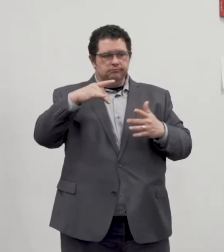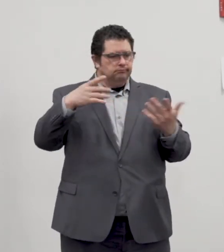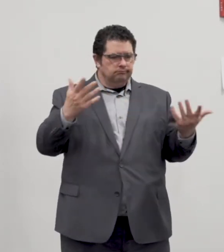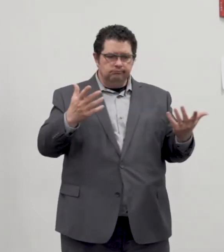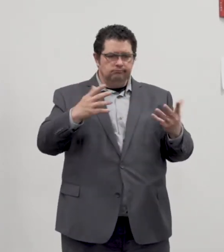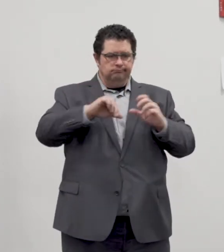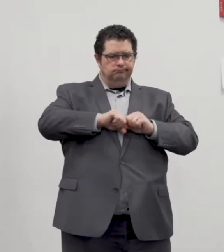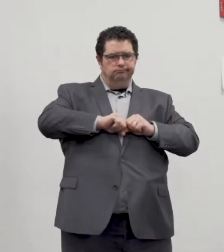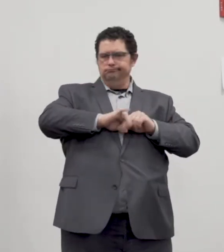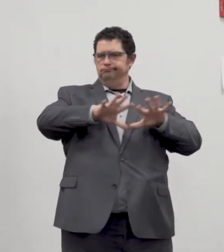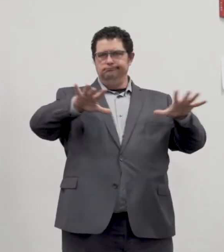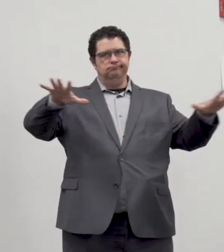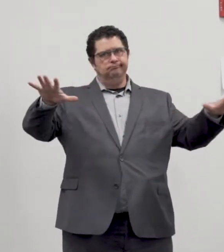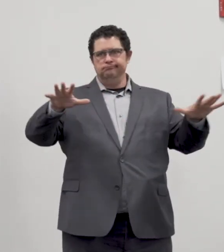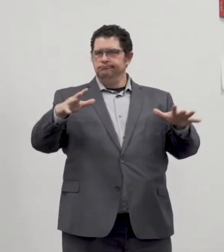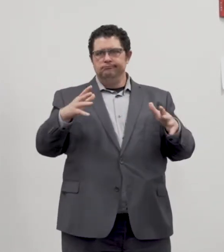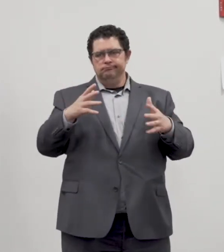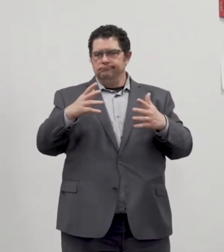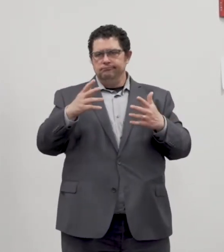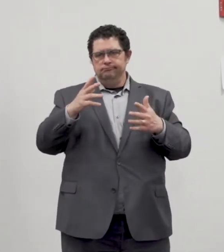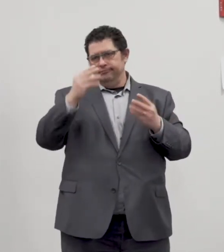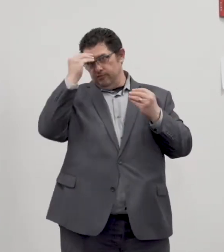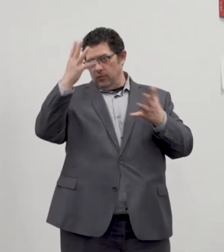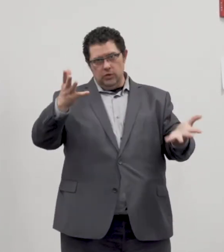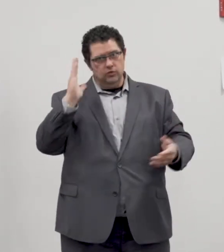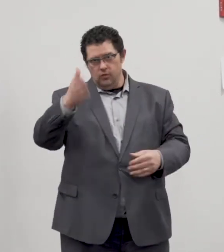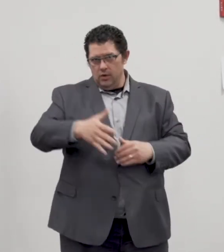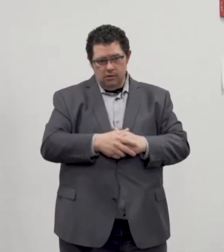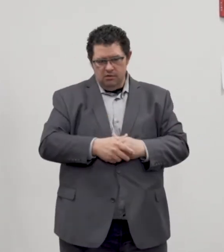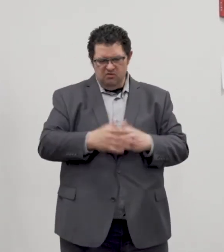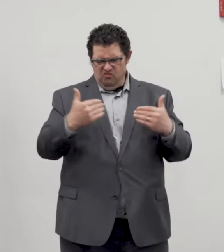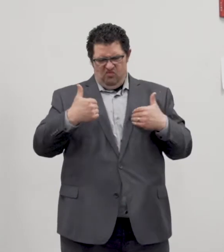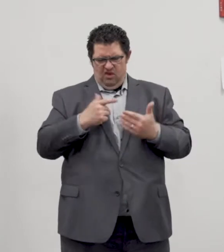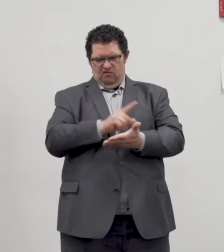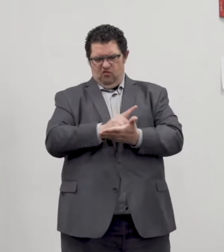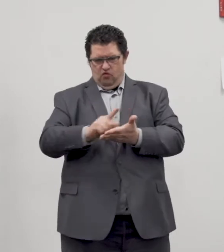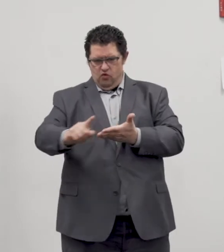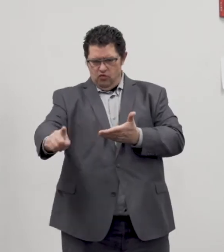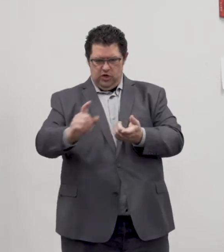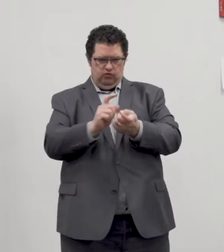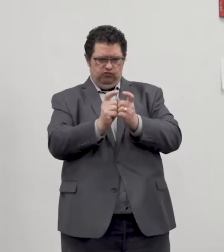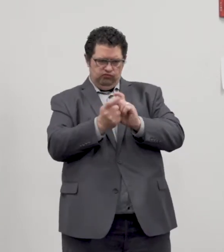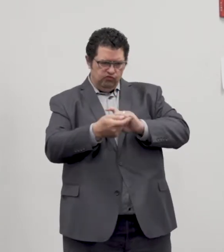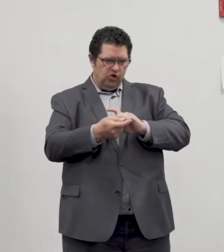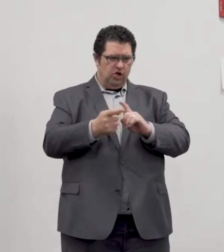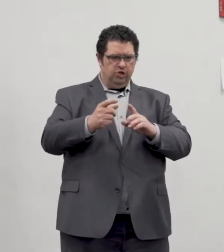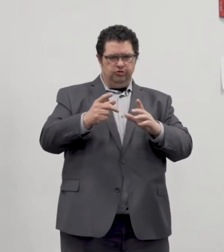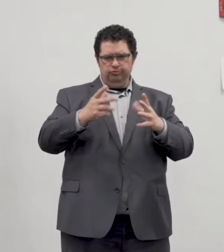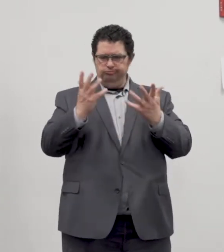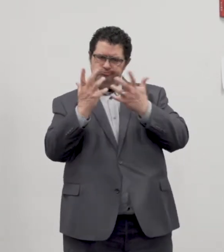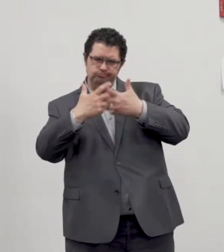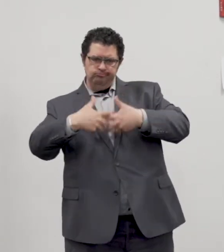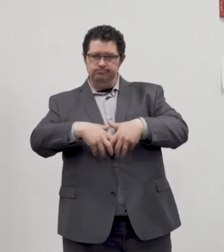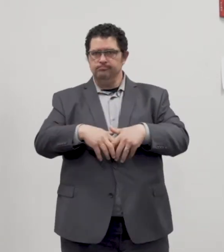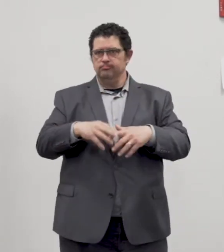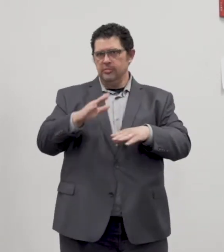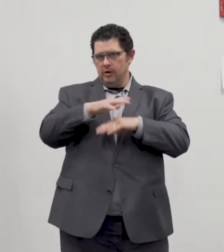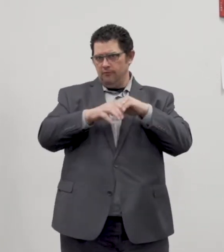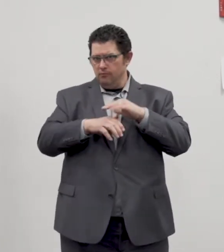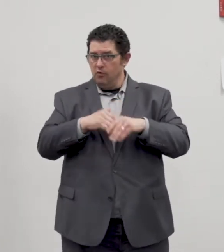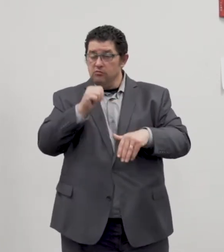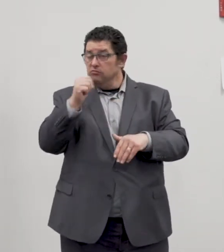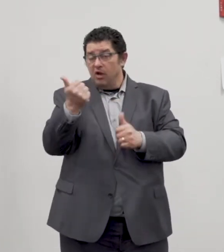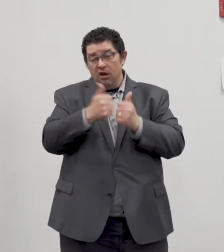in our community, and our businesses will have well over a week to adopt them and get comfortable. Not everyone